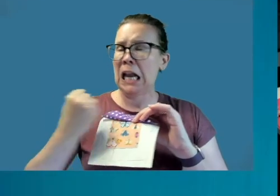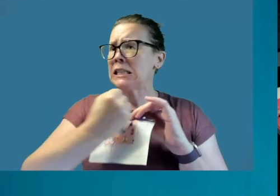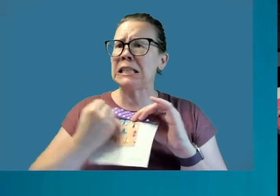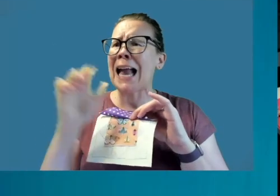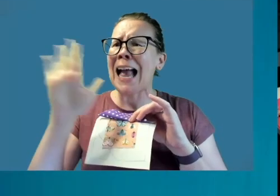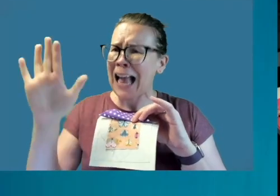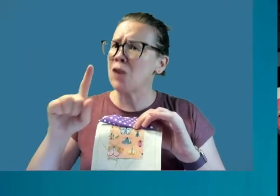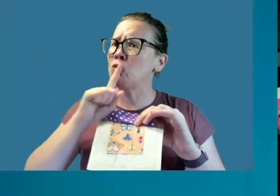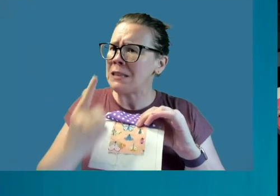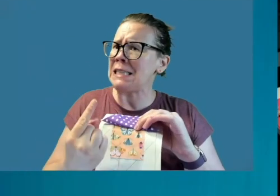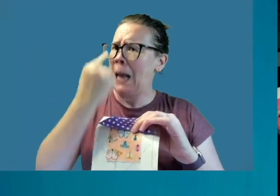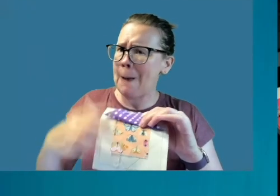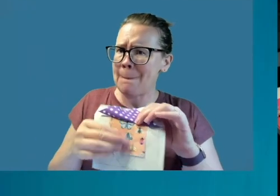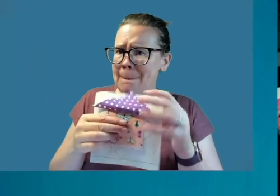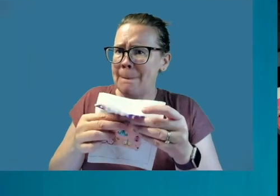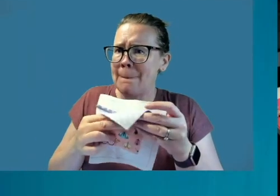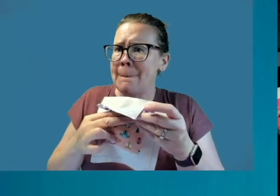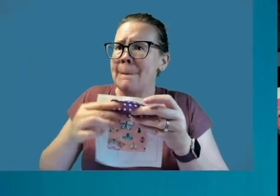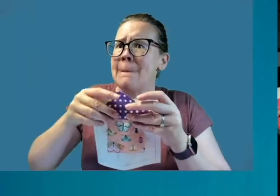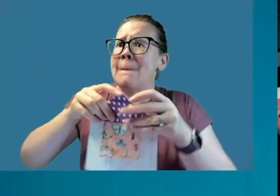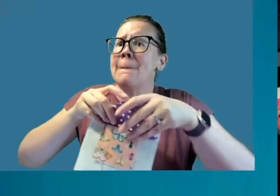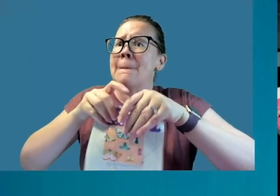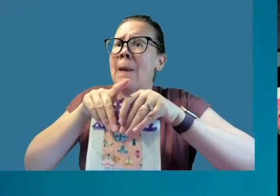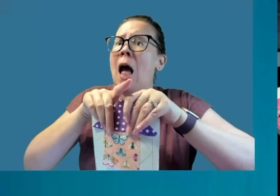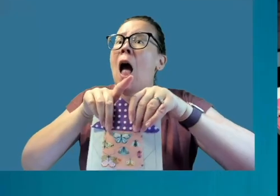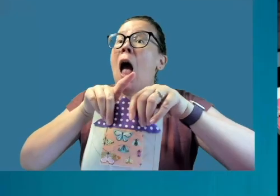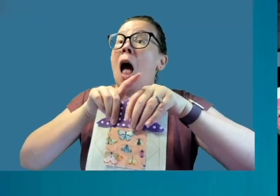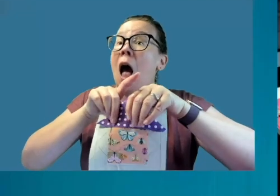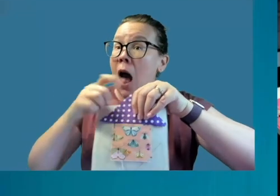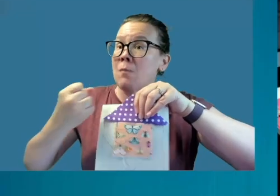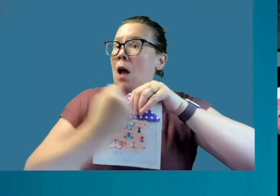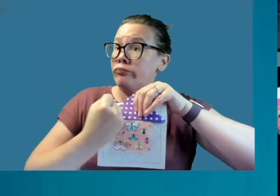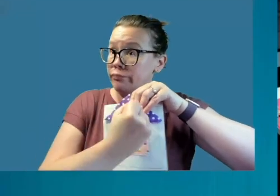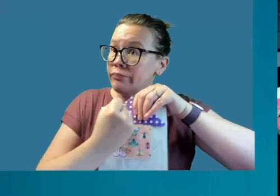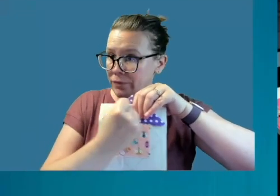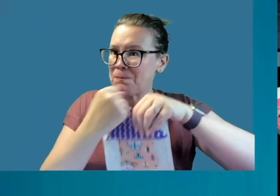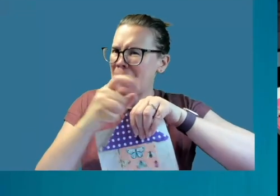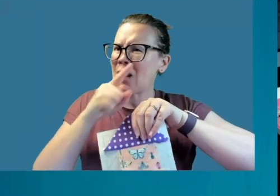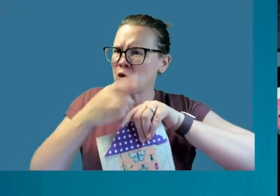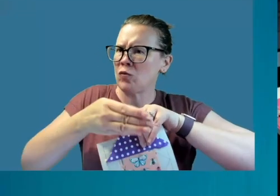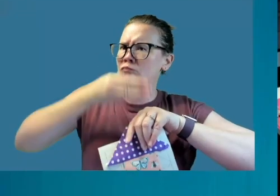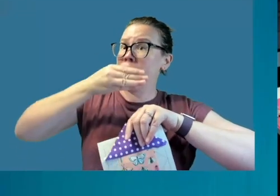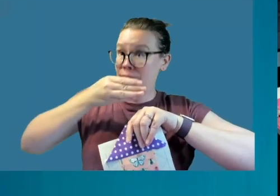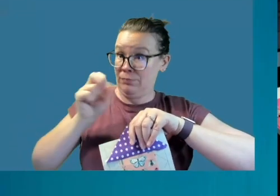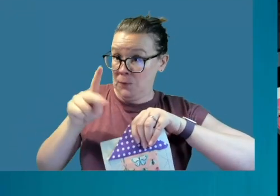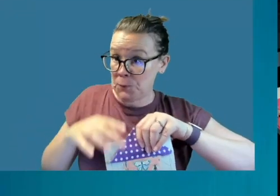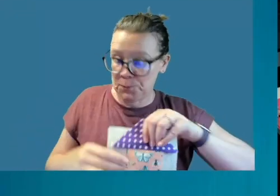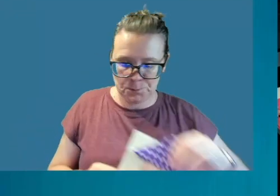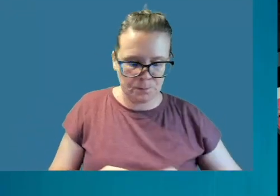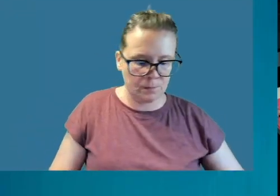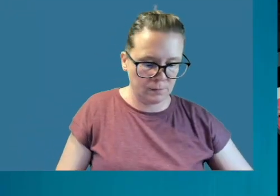not tight along that seam line. You want it pressed all the way back to the edge of the seam line. You don't want a fold that's